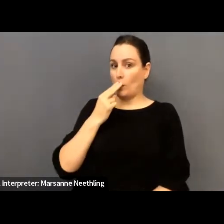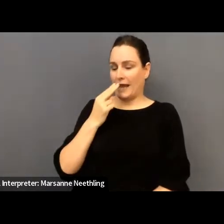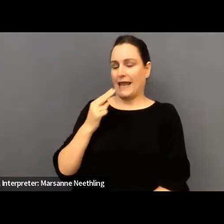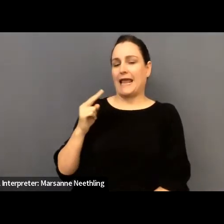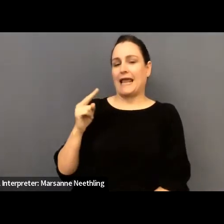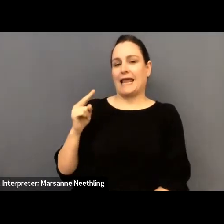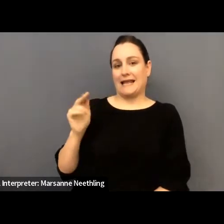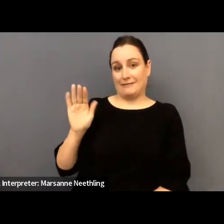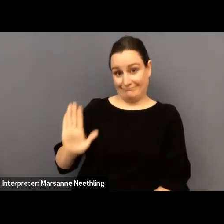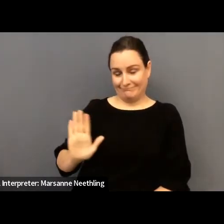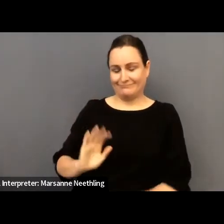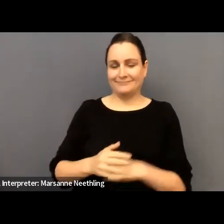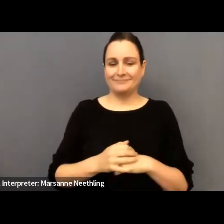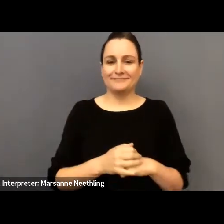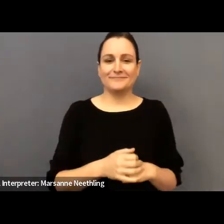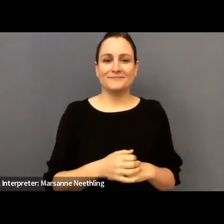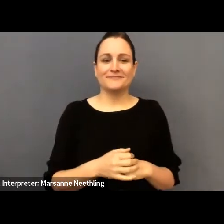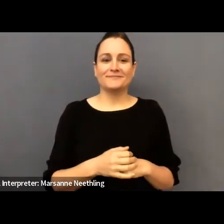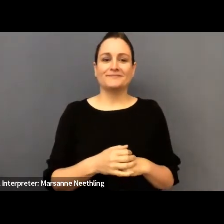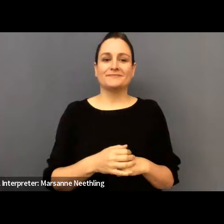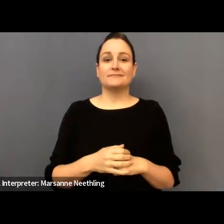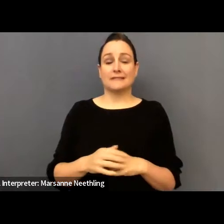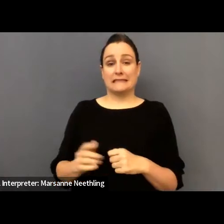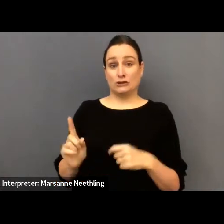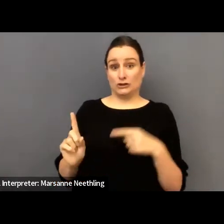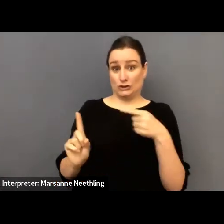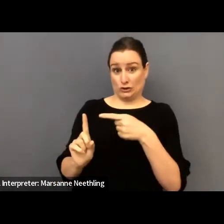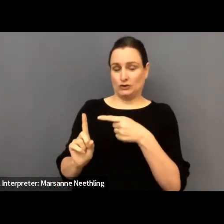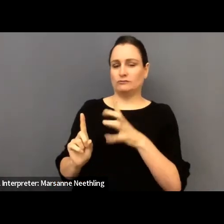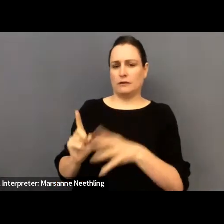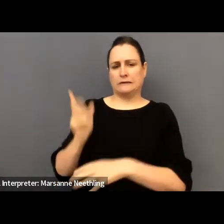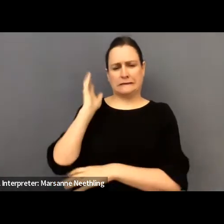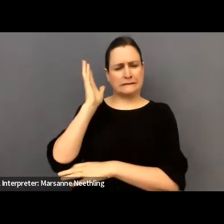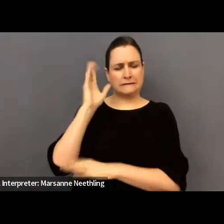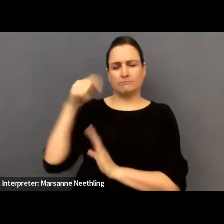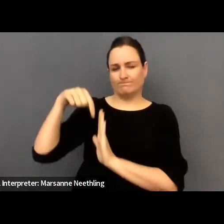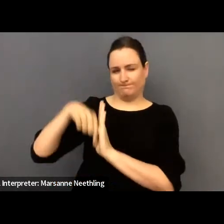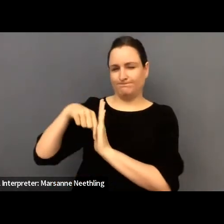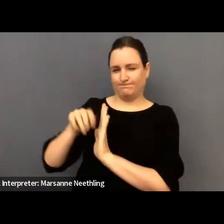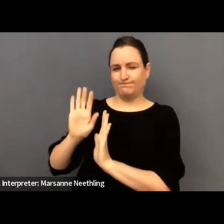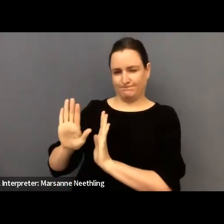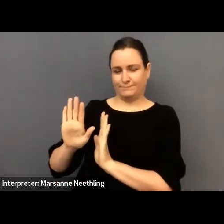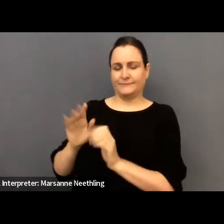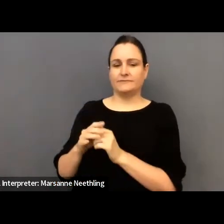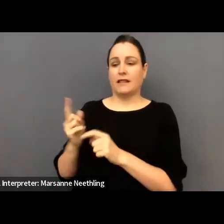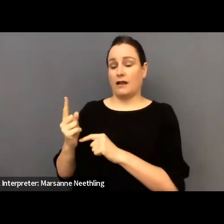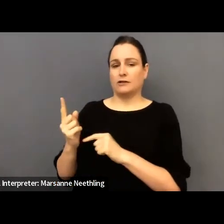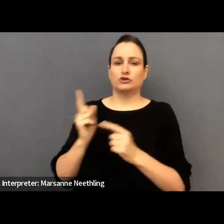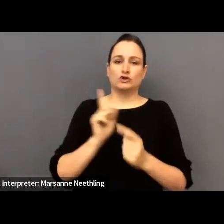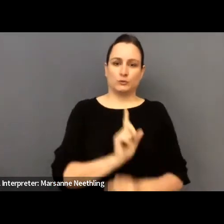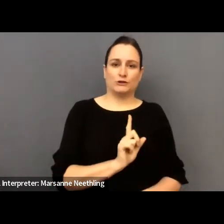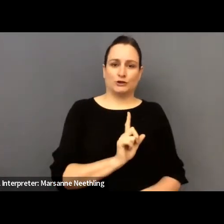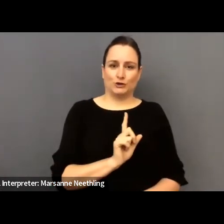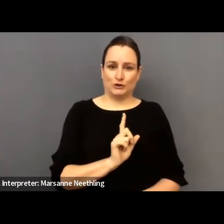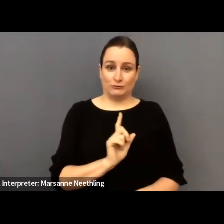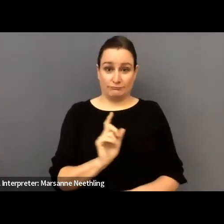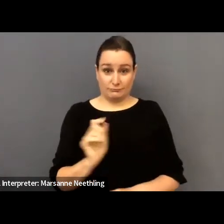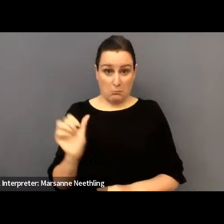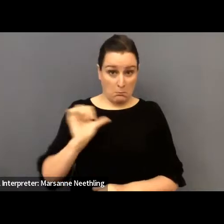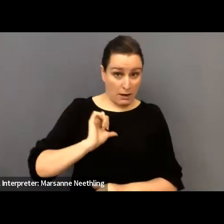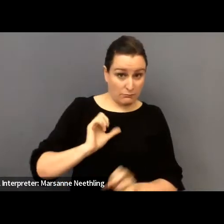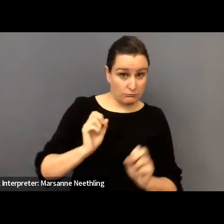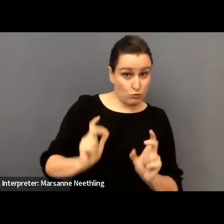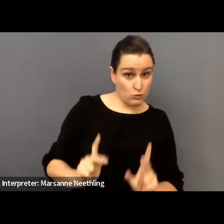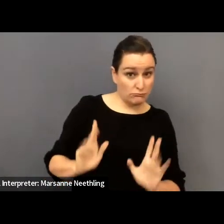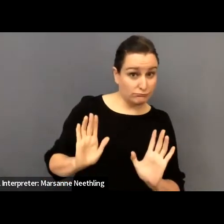Nyayana, to talk in a little bit more detail, and then I'll come back in, if that's all right, with the chair of the